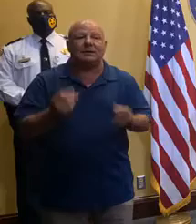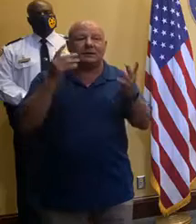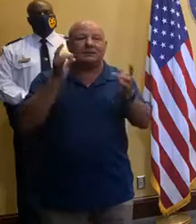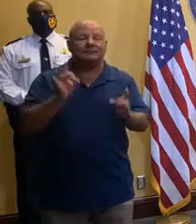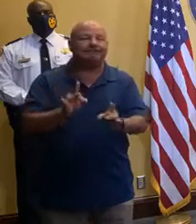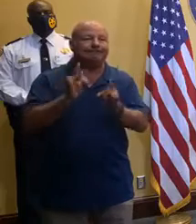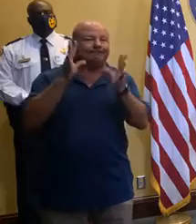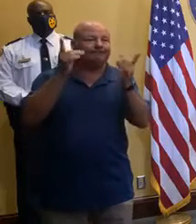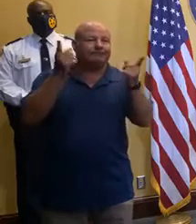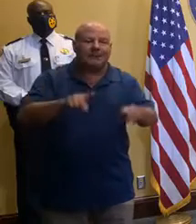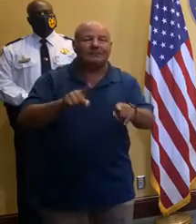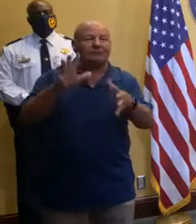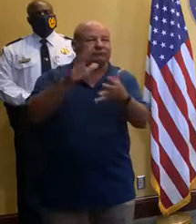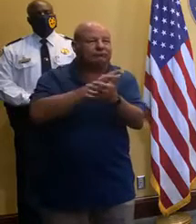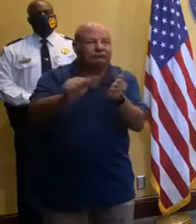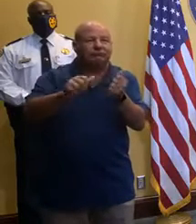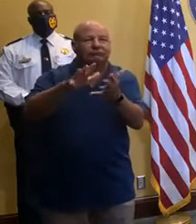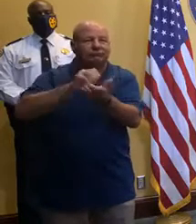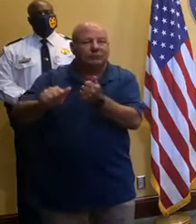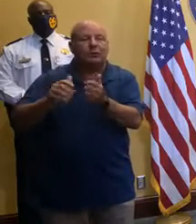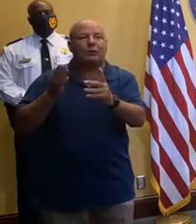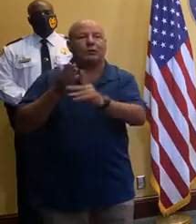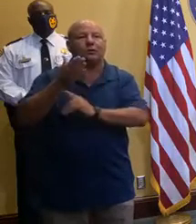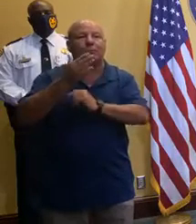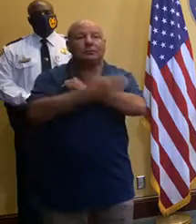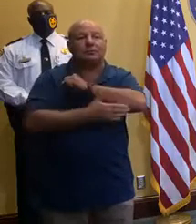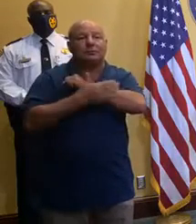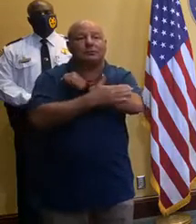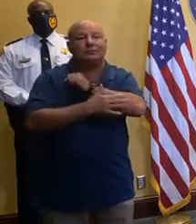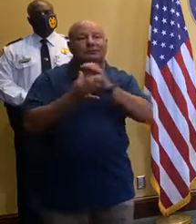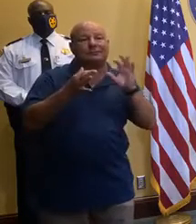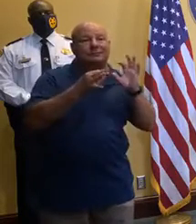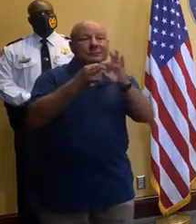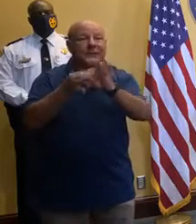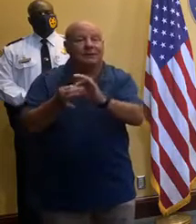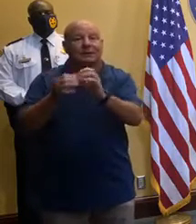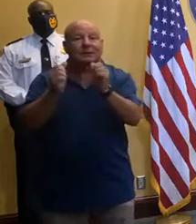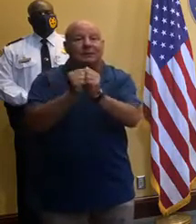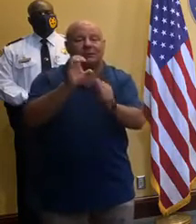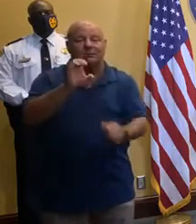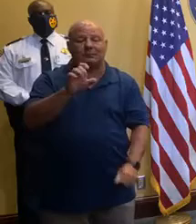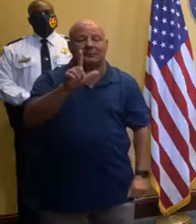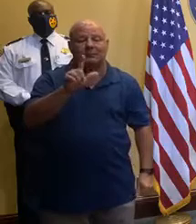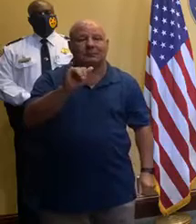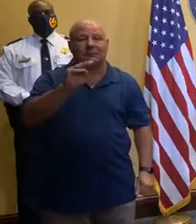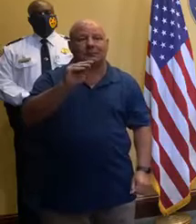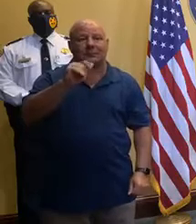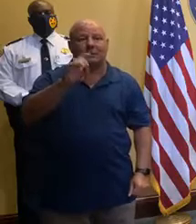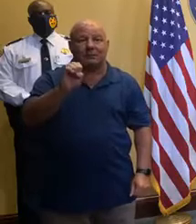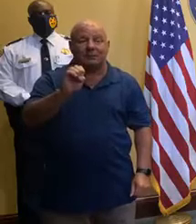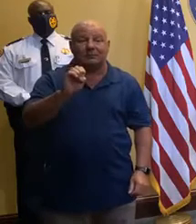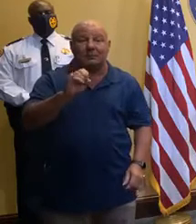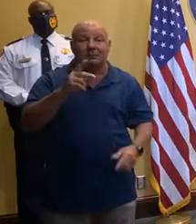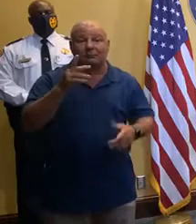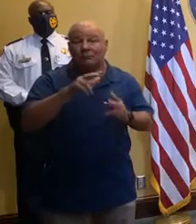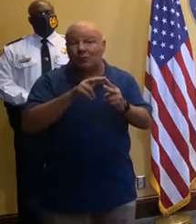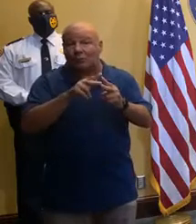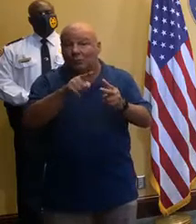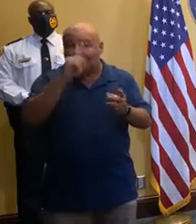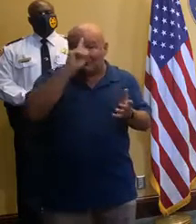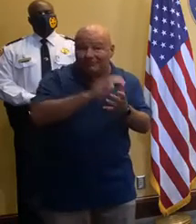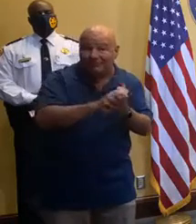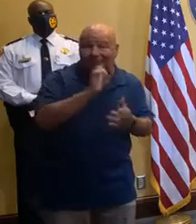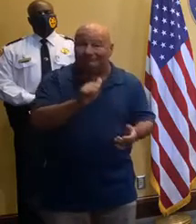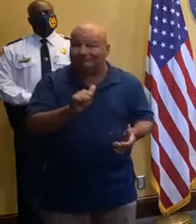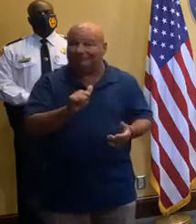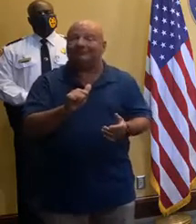disasters throughout our country that are connected, whether or not we believe it or not. But it's something that we will have